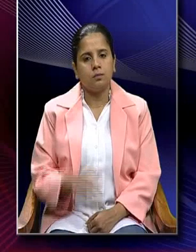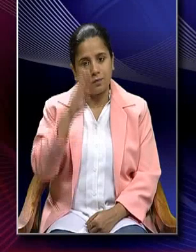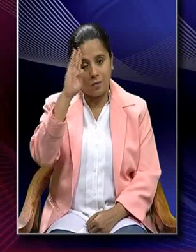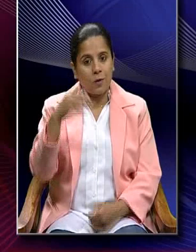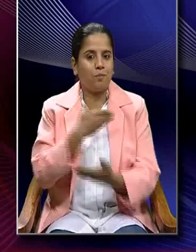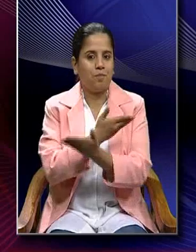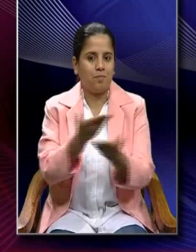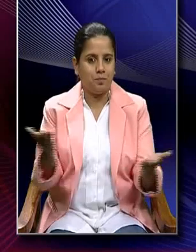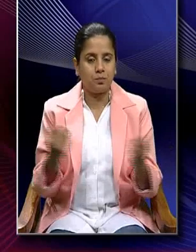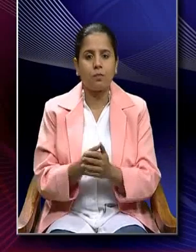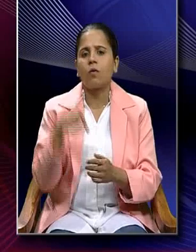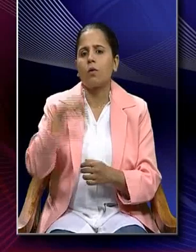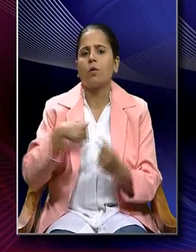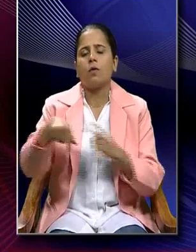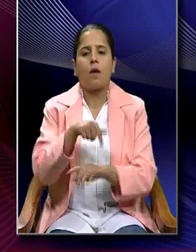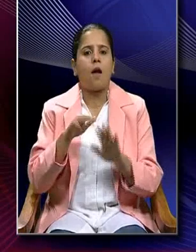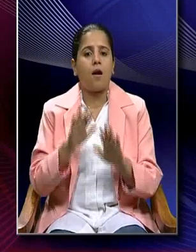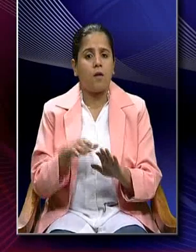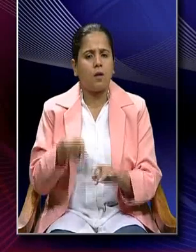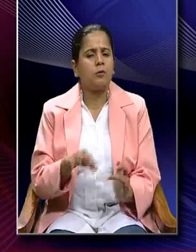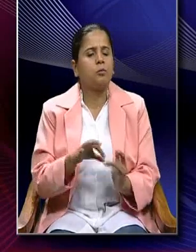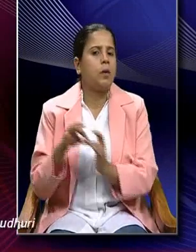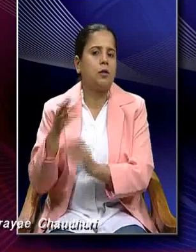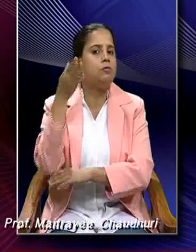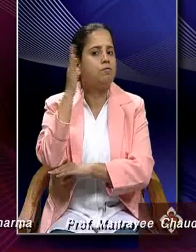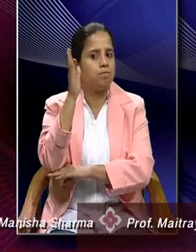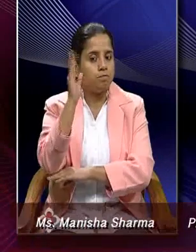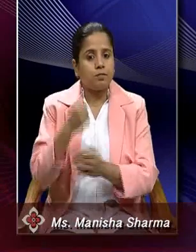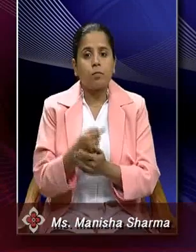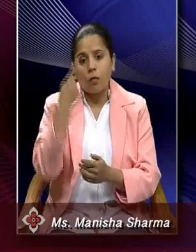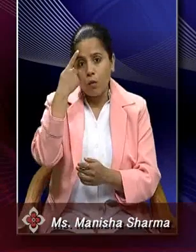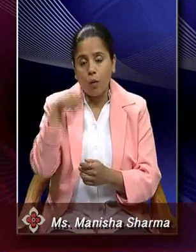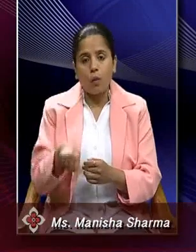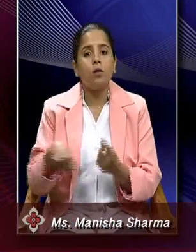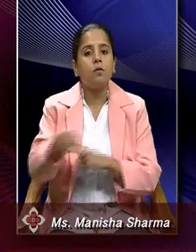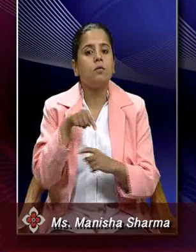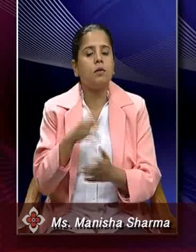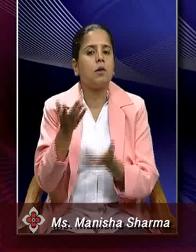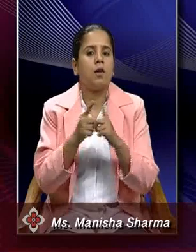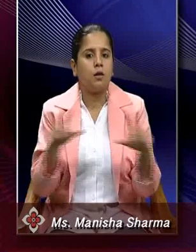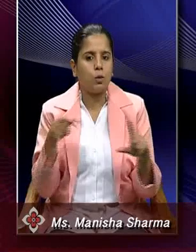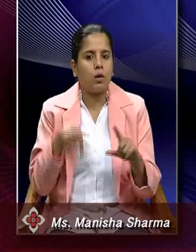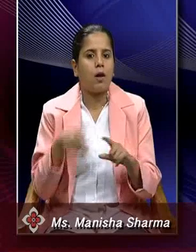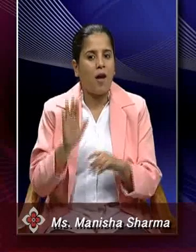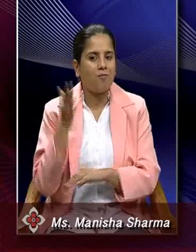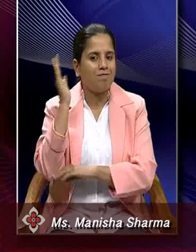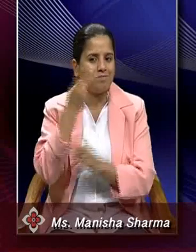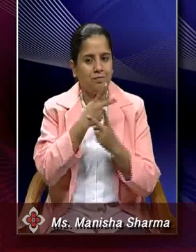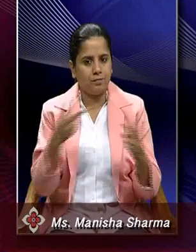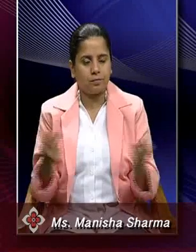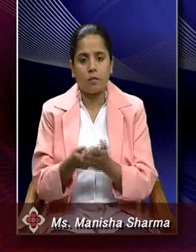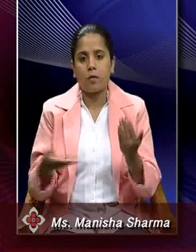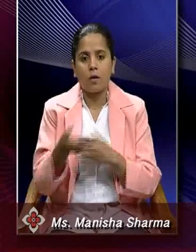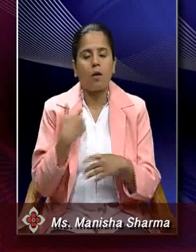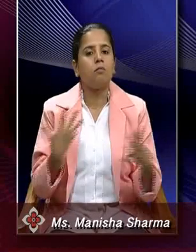Hello everybody. Today we are going to have a special lecture for the sign language series, and I'm going to be